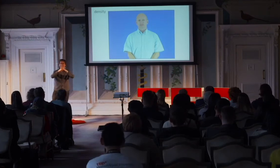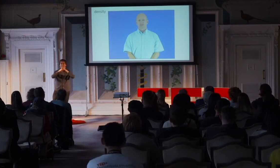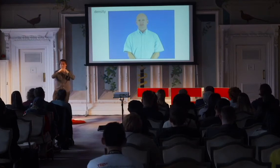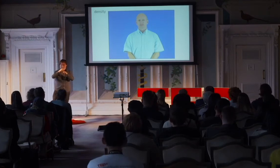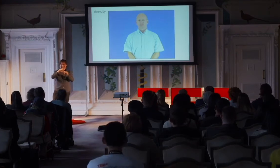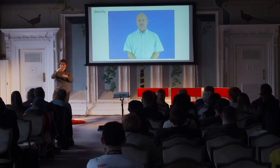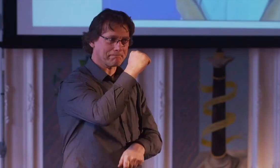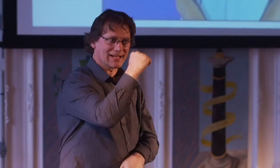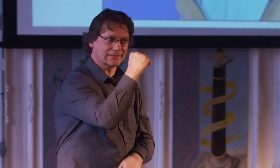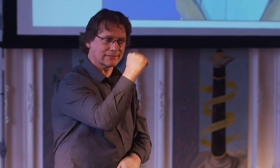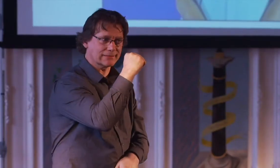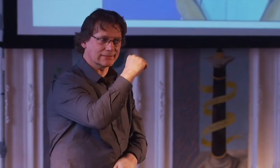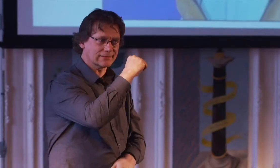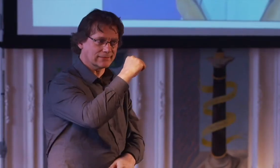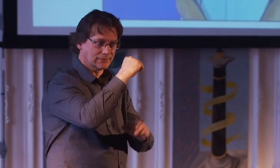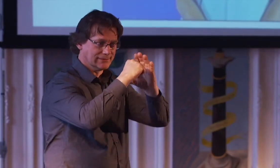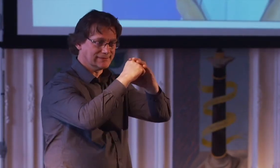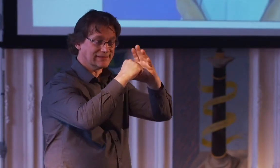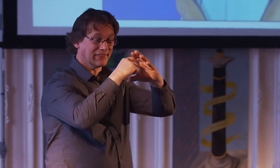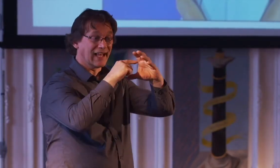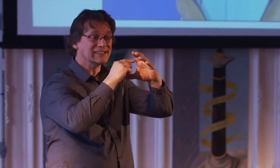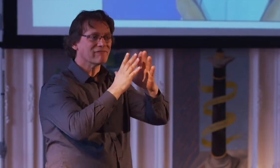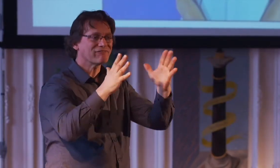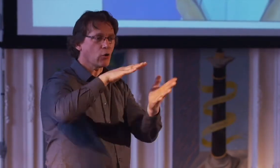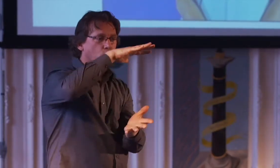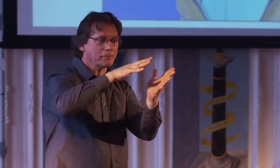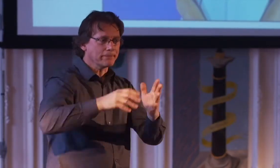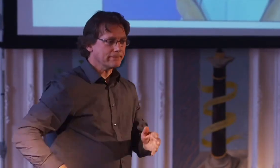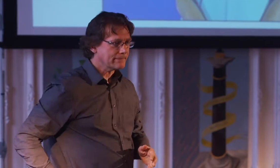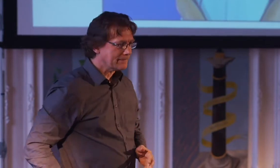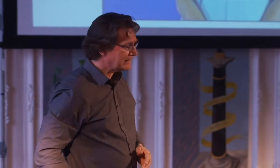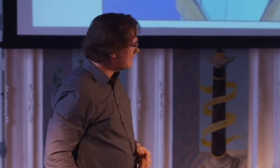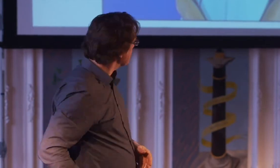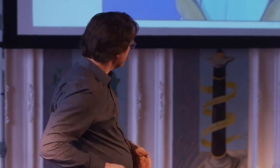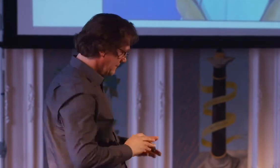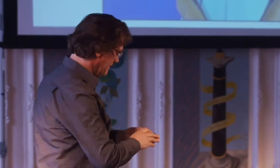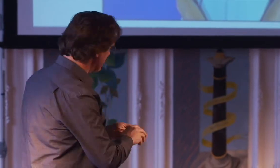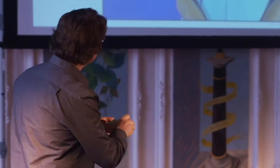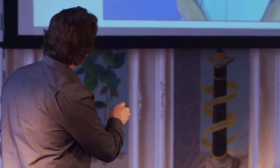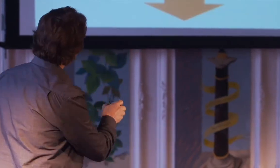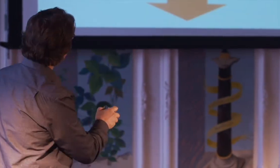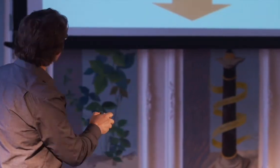Density. Still, we're using the sign for mass. And then the other hand is indicating volume.